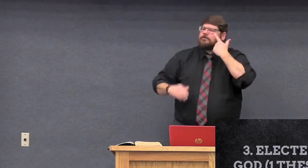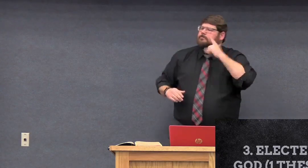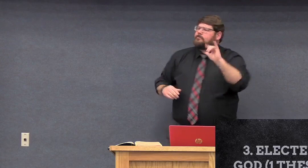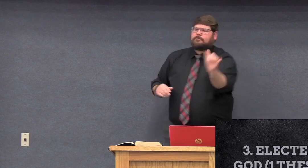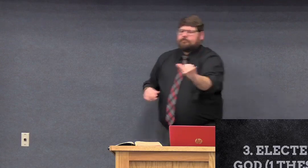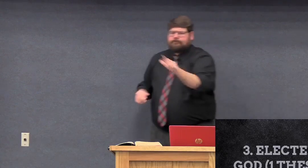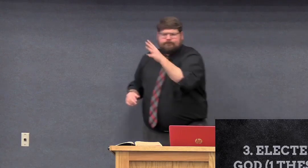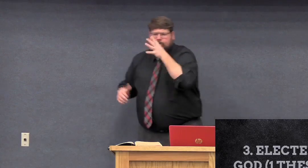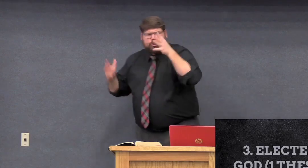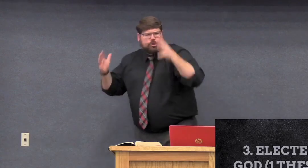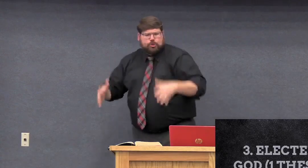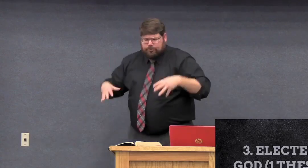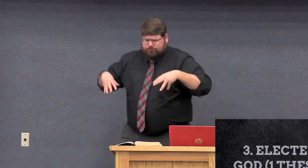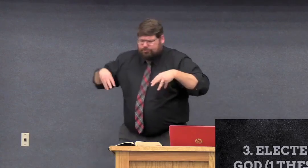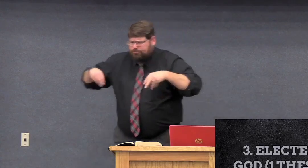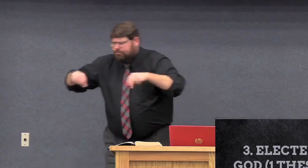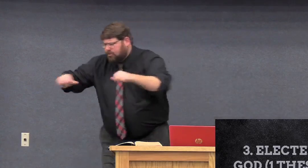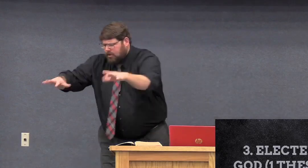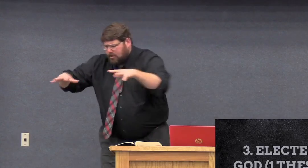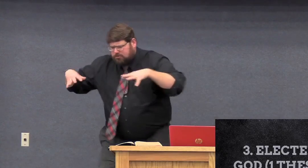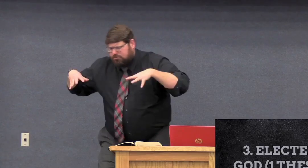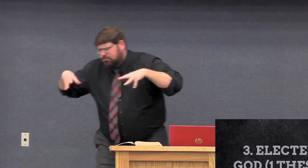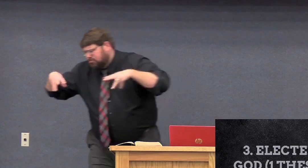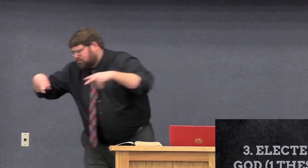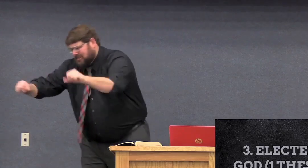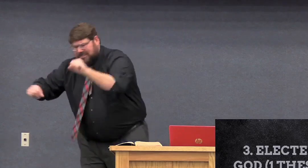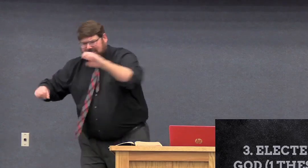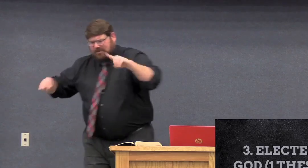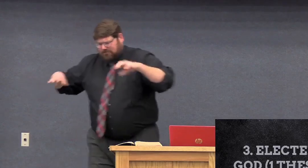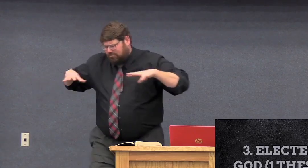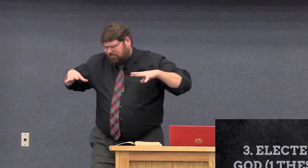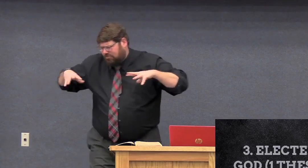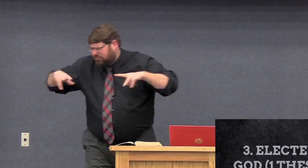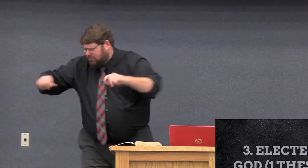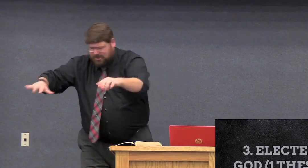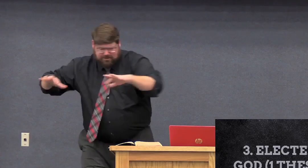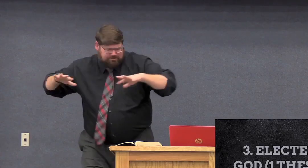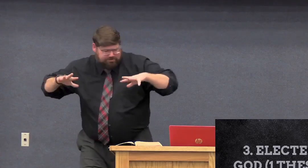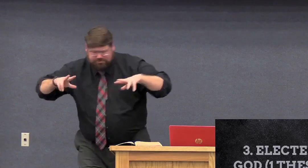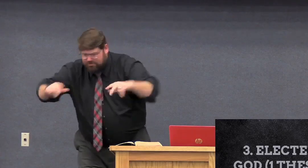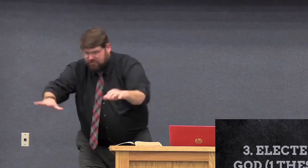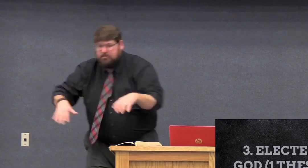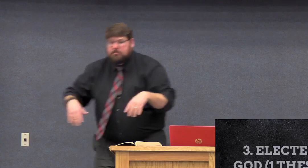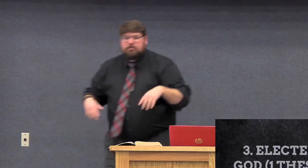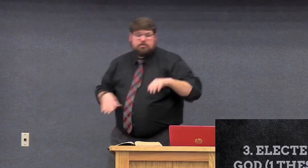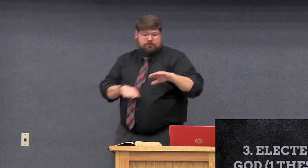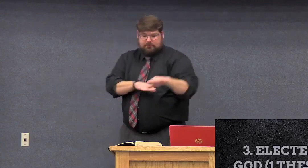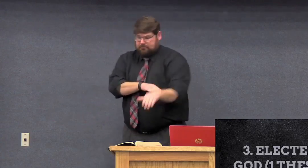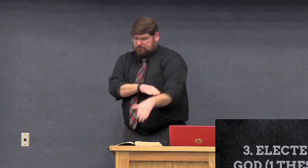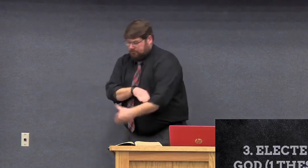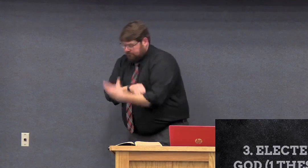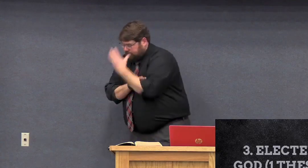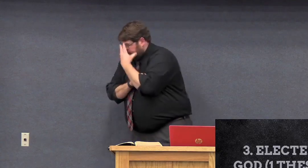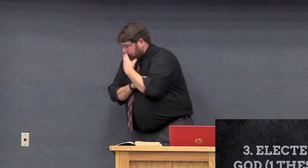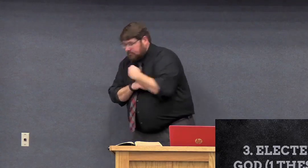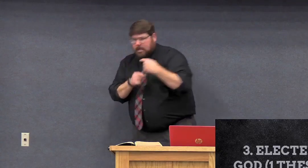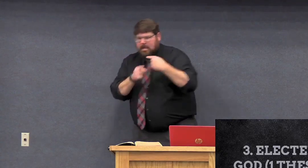Jesus told a story that said the kingdom of heaven looks like a farmer sowing his seed, and he went out and he sowed his